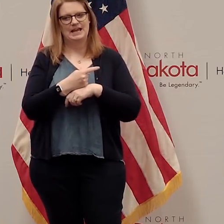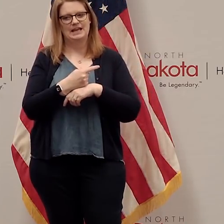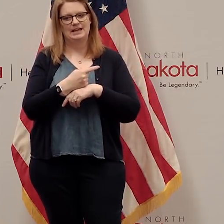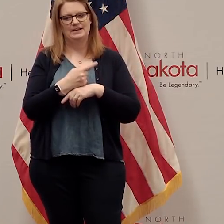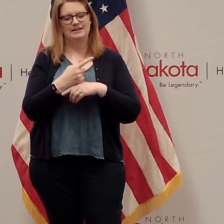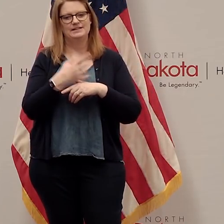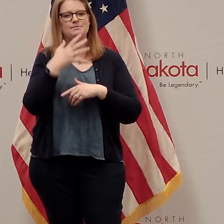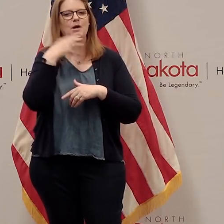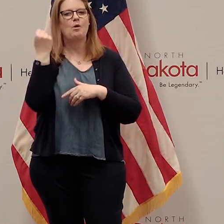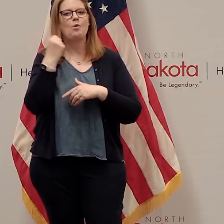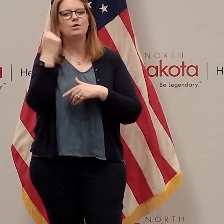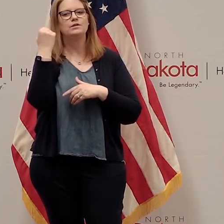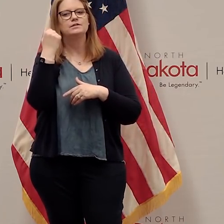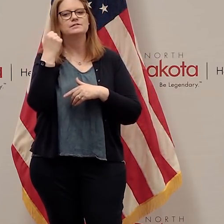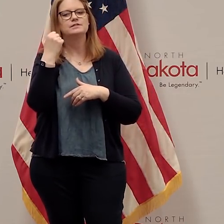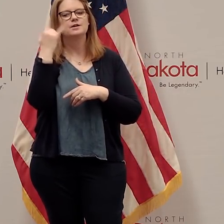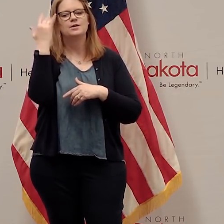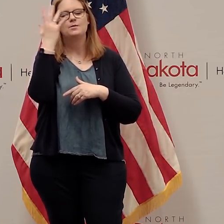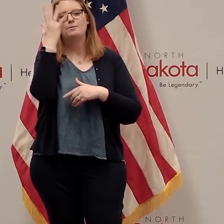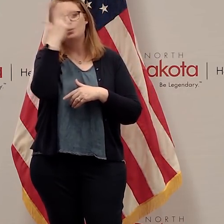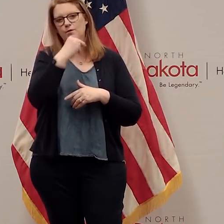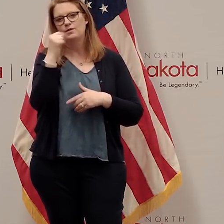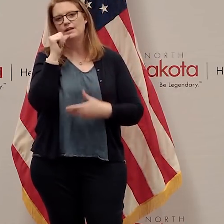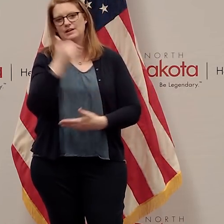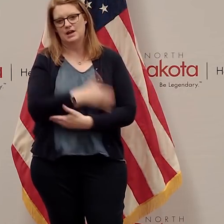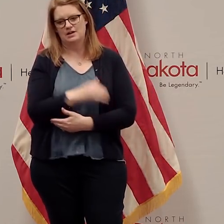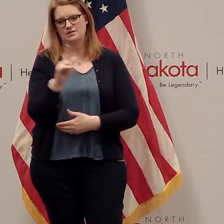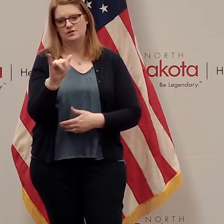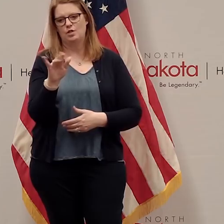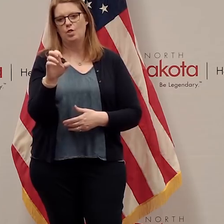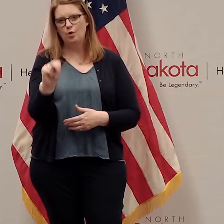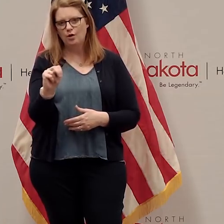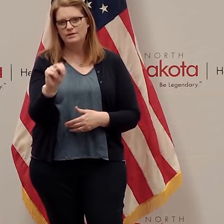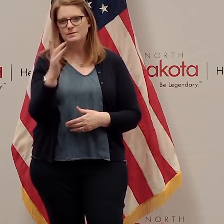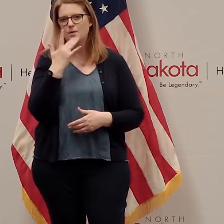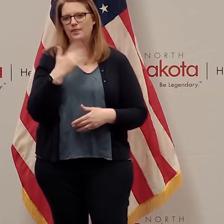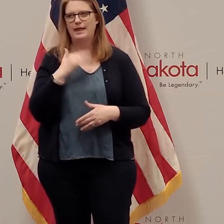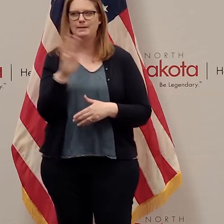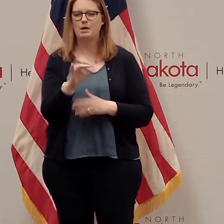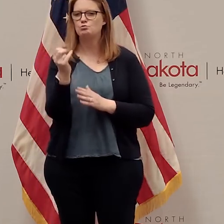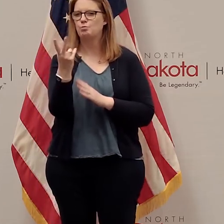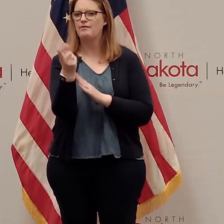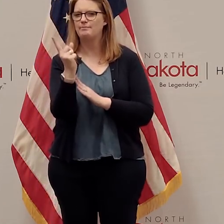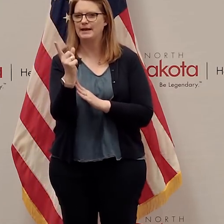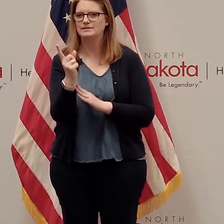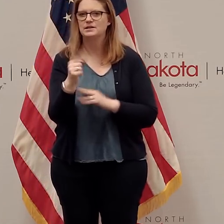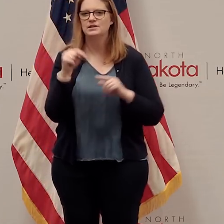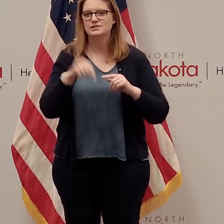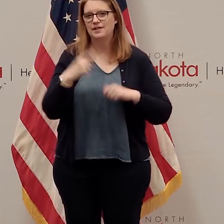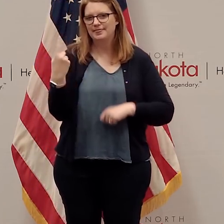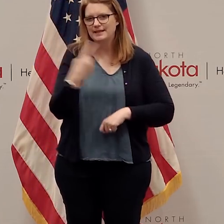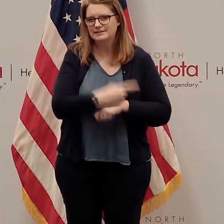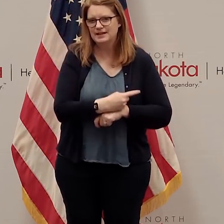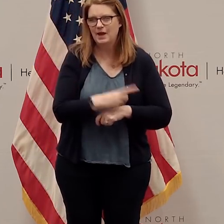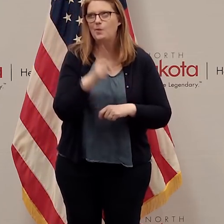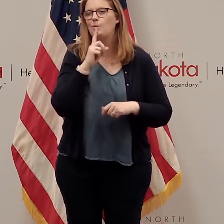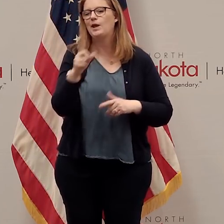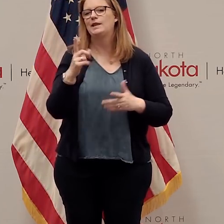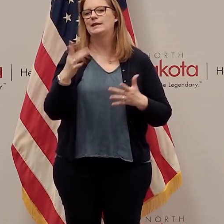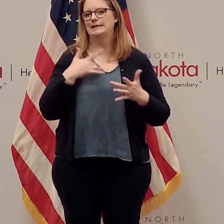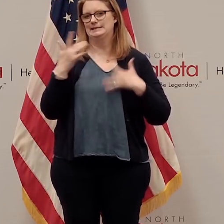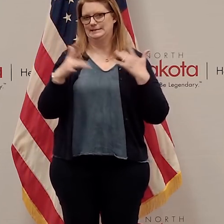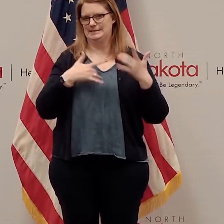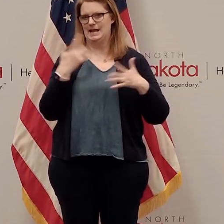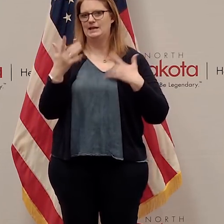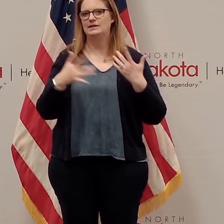eldest beautiful daughter's, Lauren's birthday in about 12 minutes. So on this day, I am really pleased to